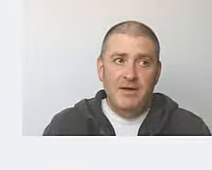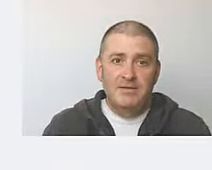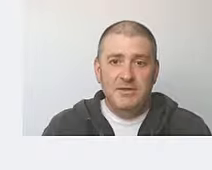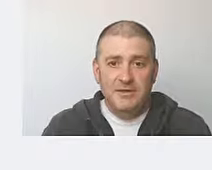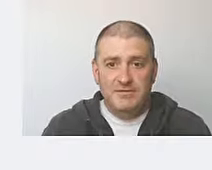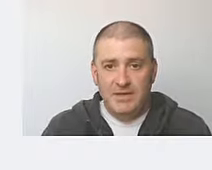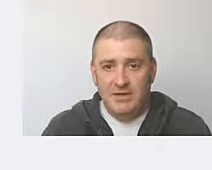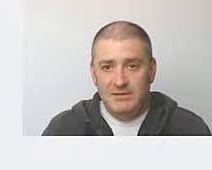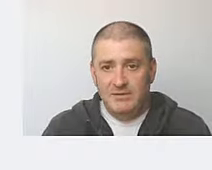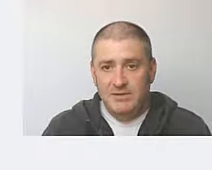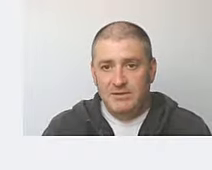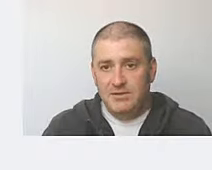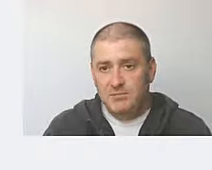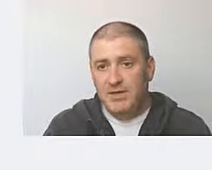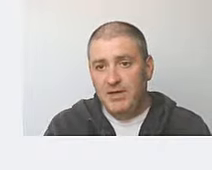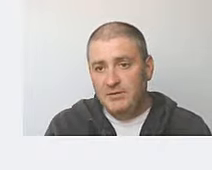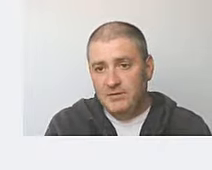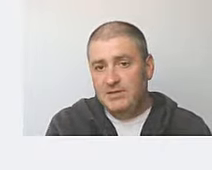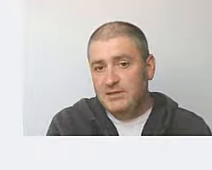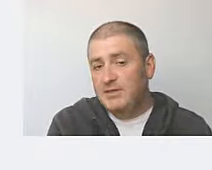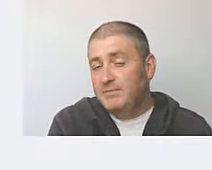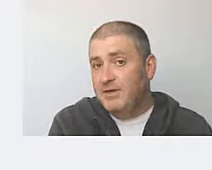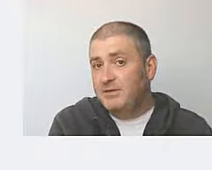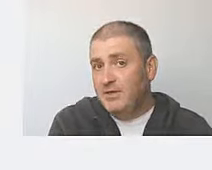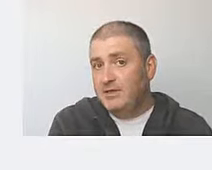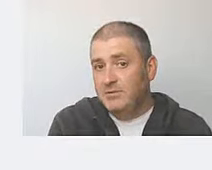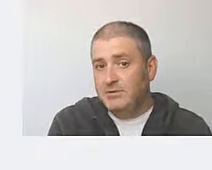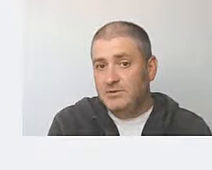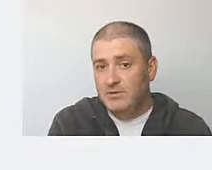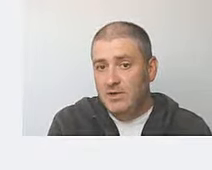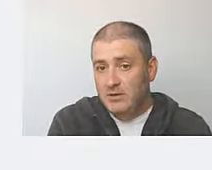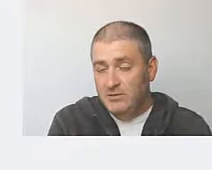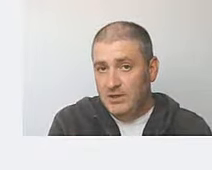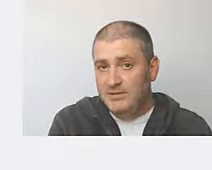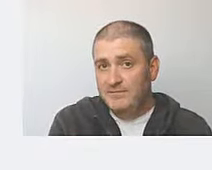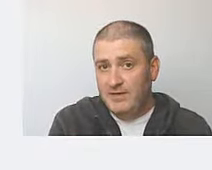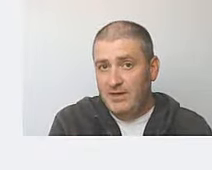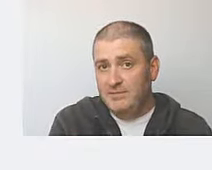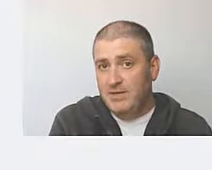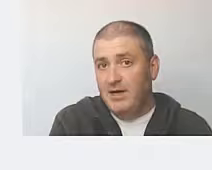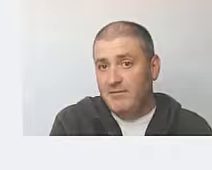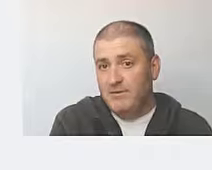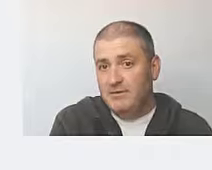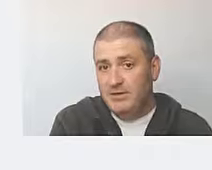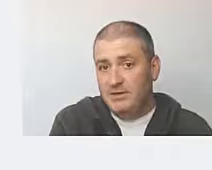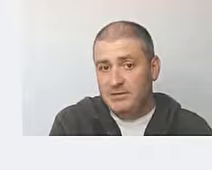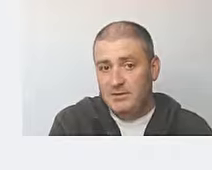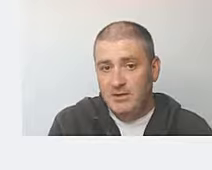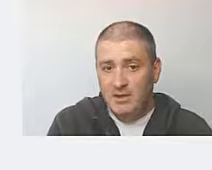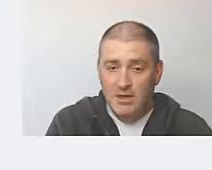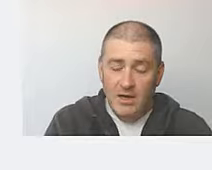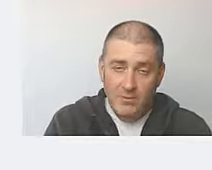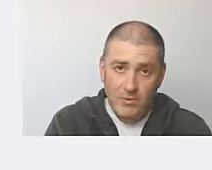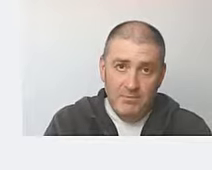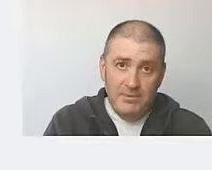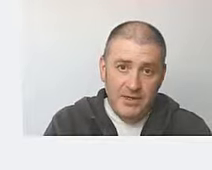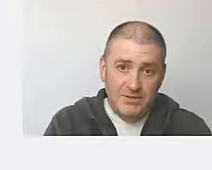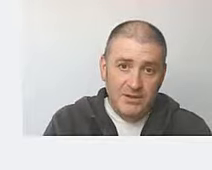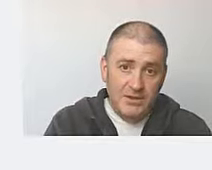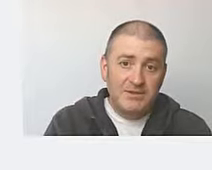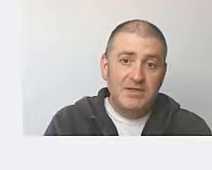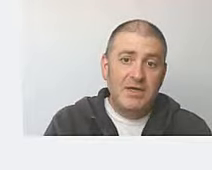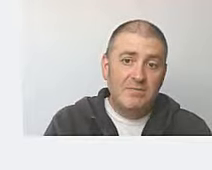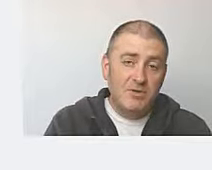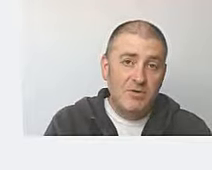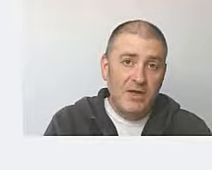game has enough tags, it's displayed on a dedicated page on the Xbox Store reserved for games that have the most tags. And when players